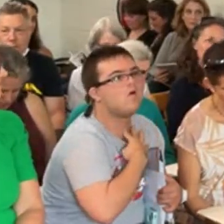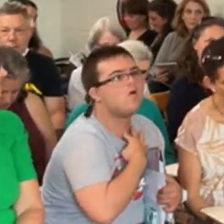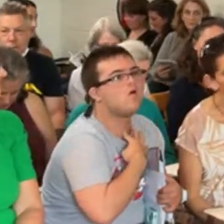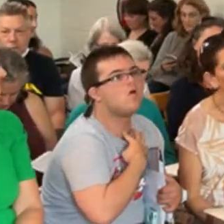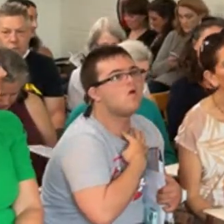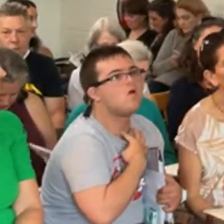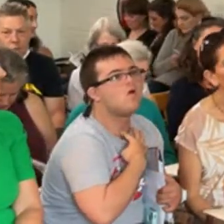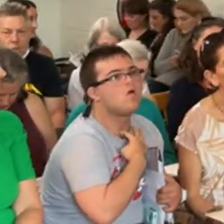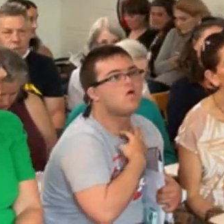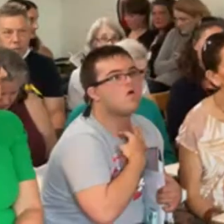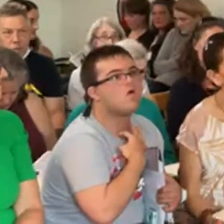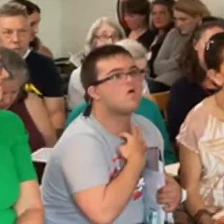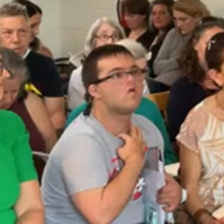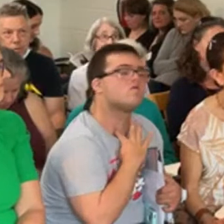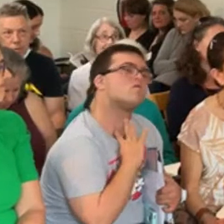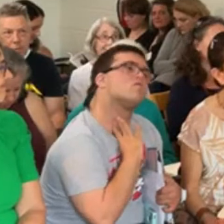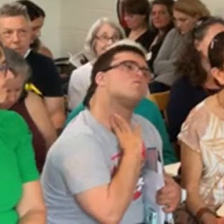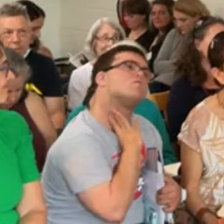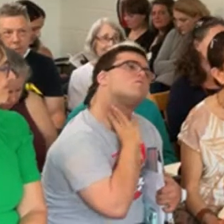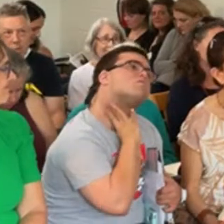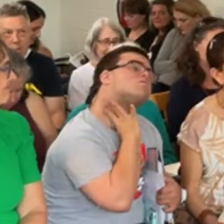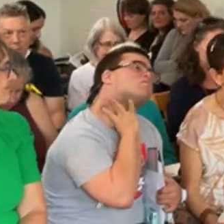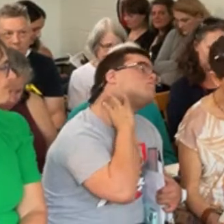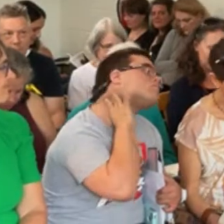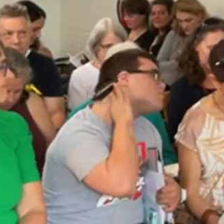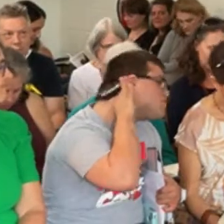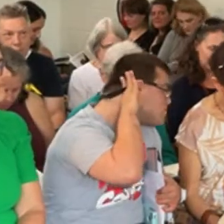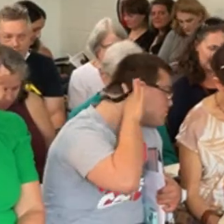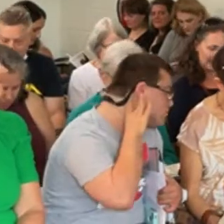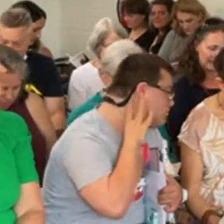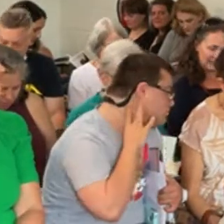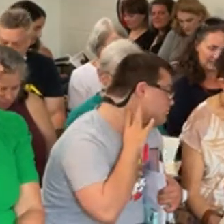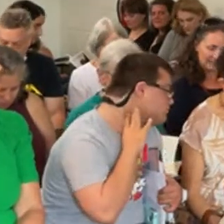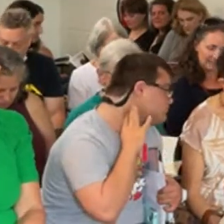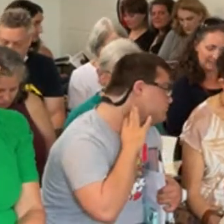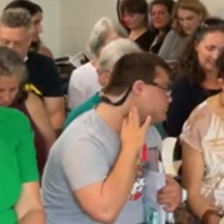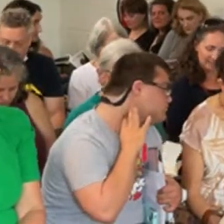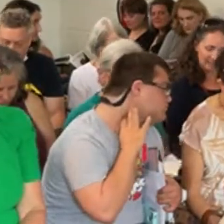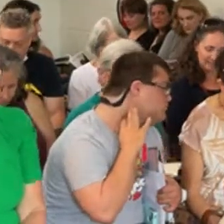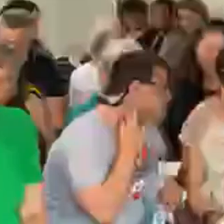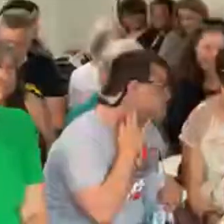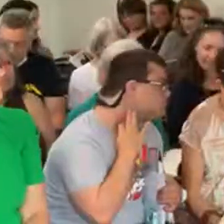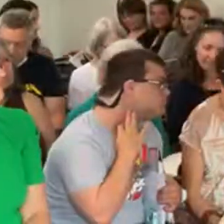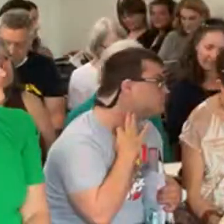While the soldiers and while the child sleeps, Sonia undresses.